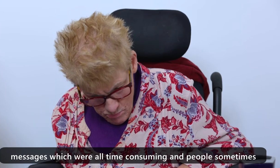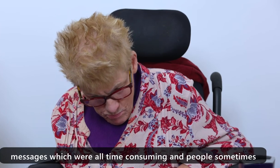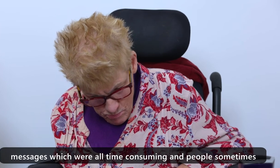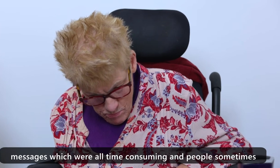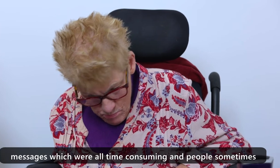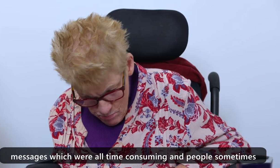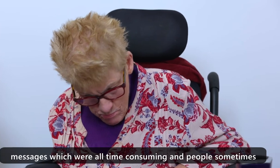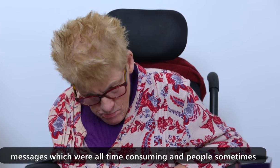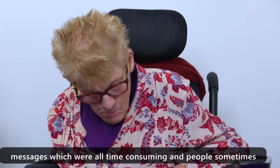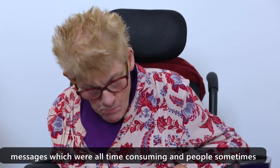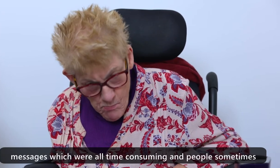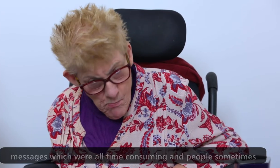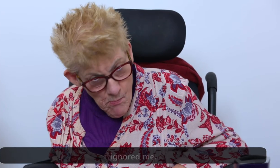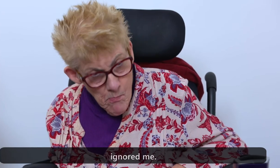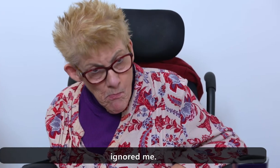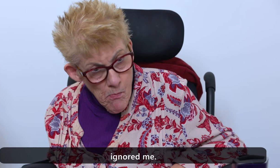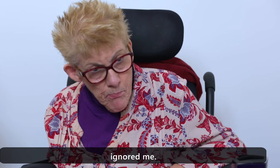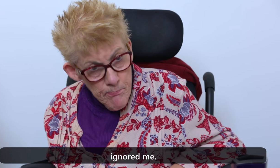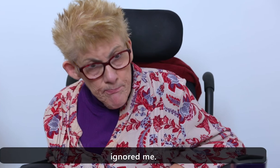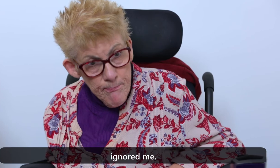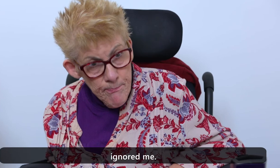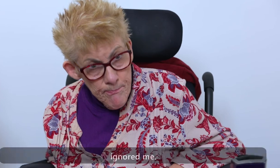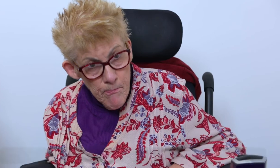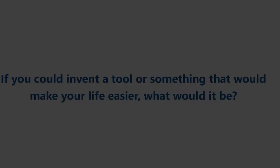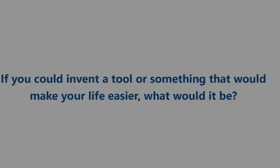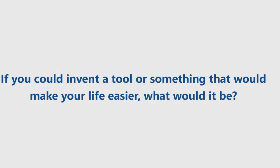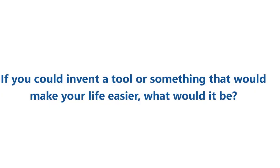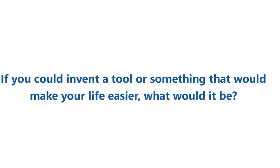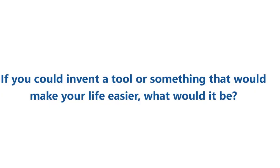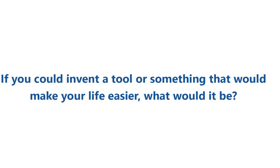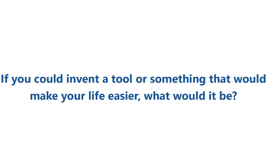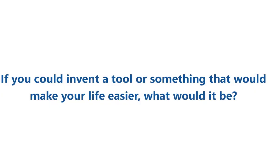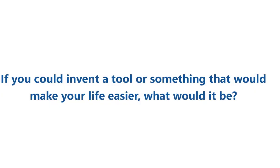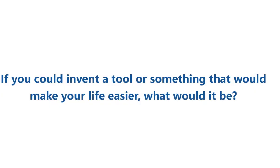time consuming and people sometimes ignored me.